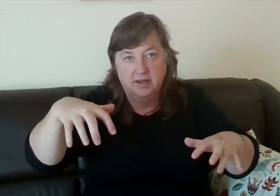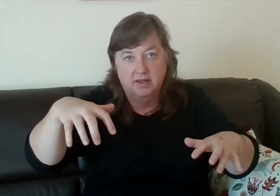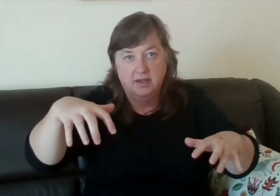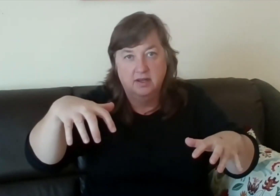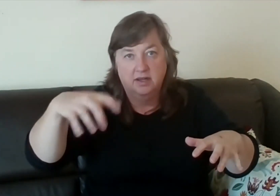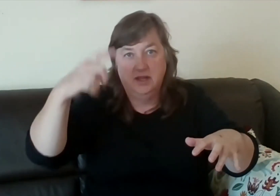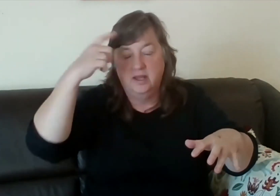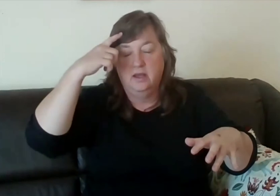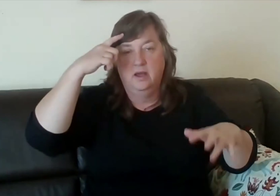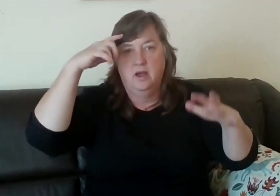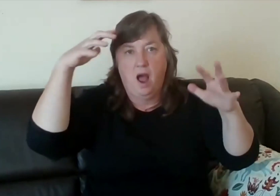Like